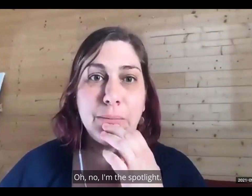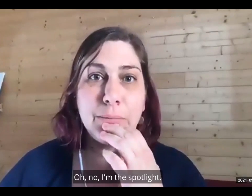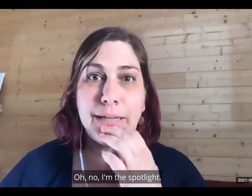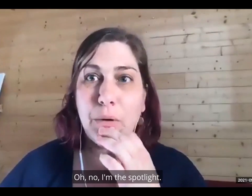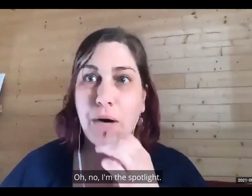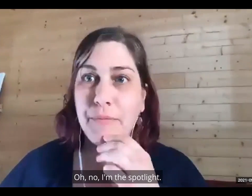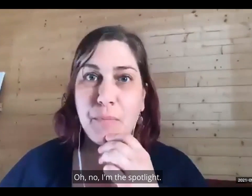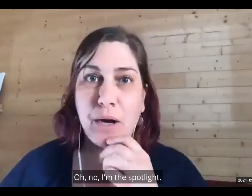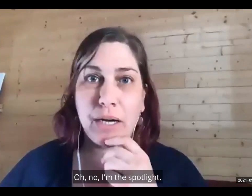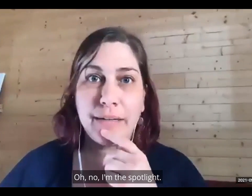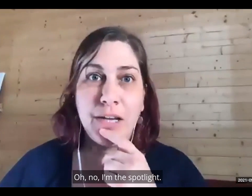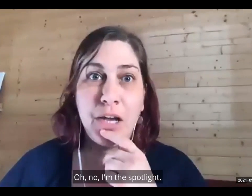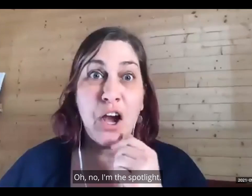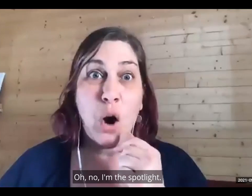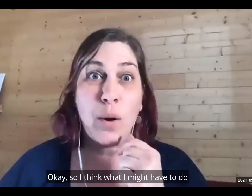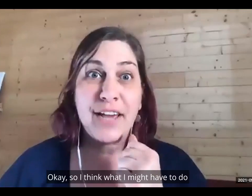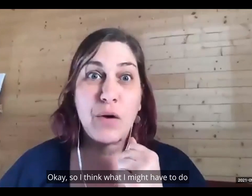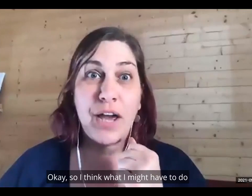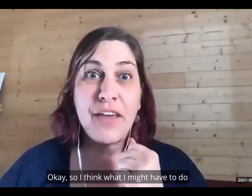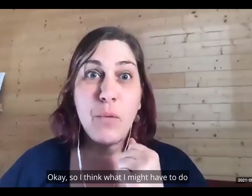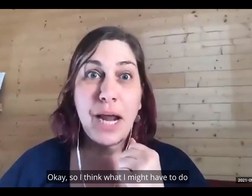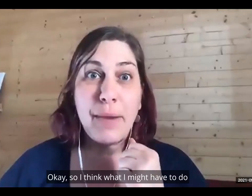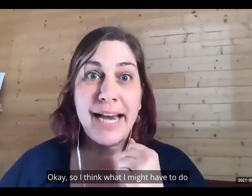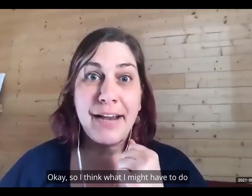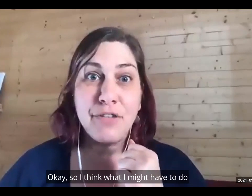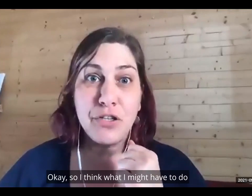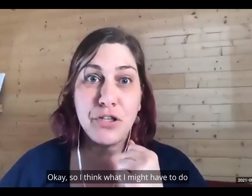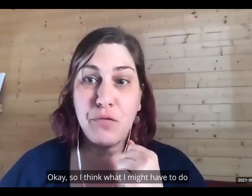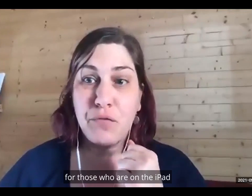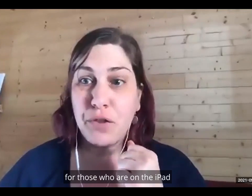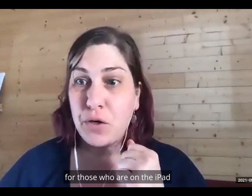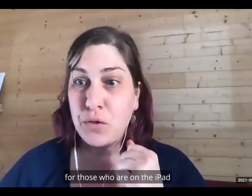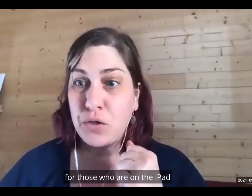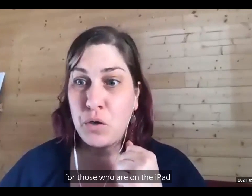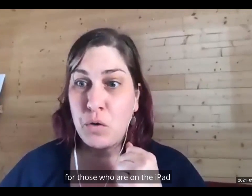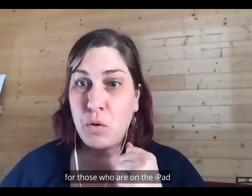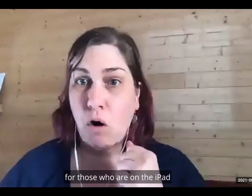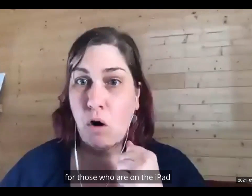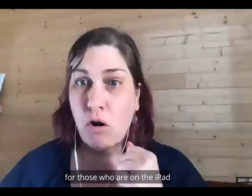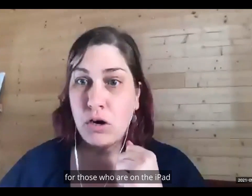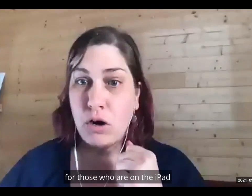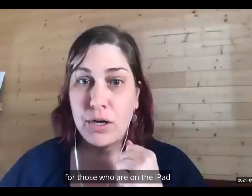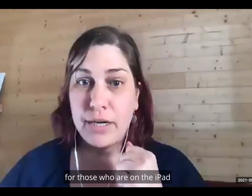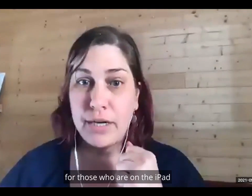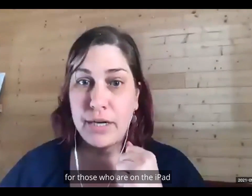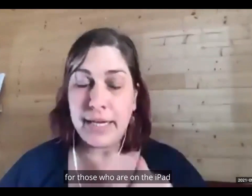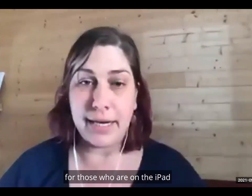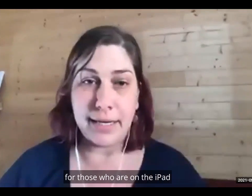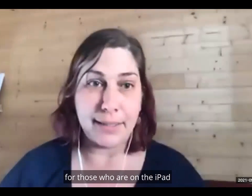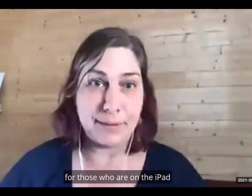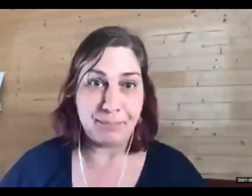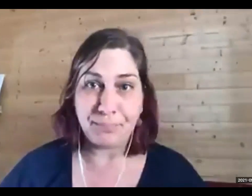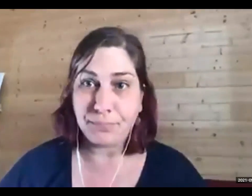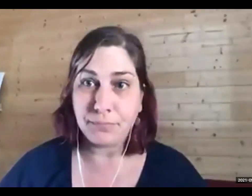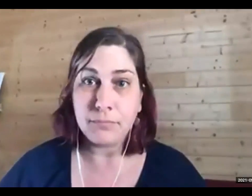Spotlight. Oh, now I'm the spotlight. Okay, so I think what I might have to do for those who are on